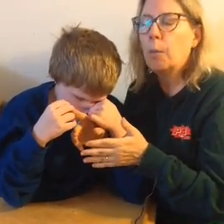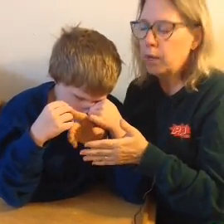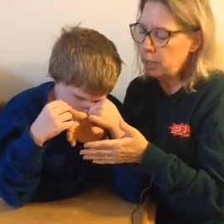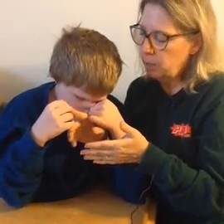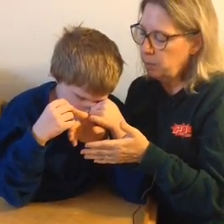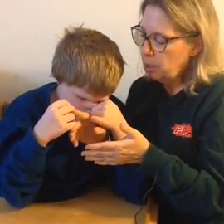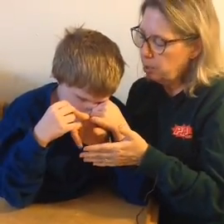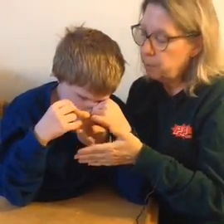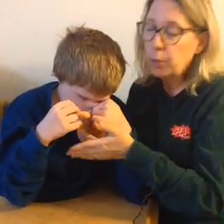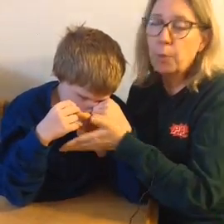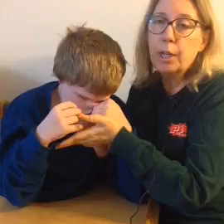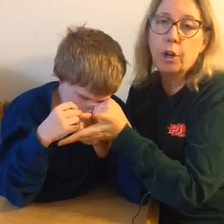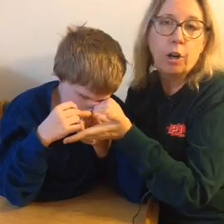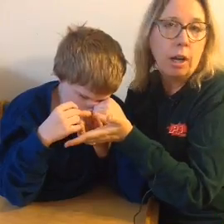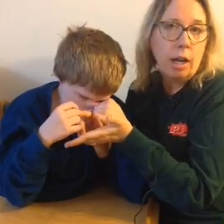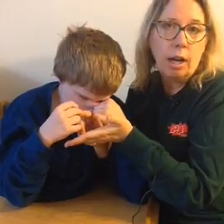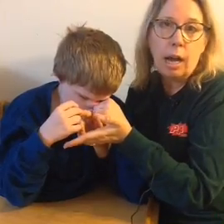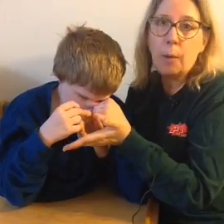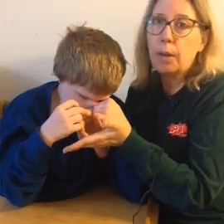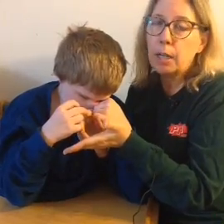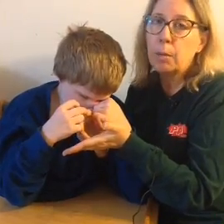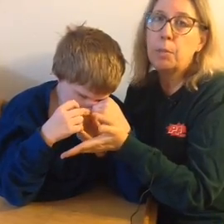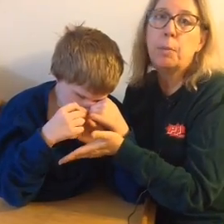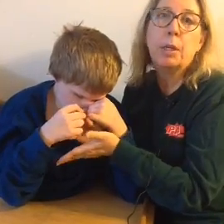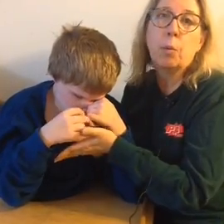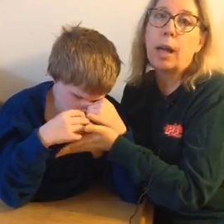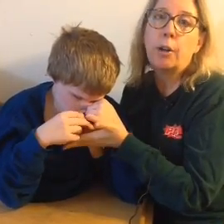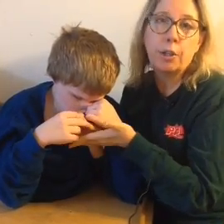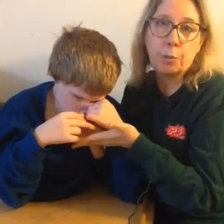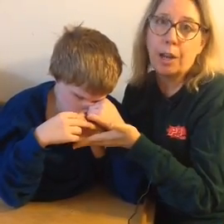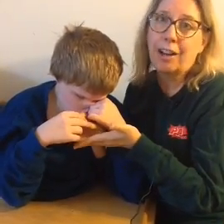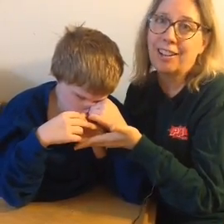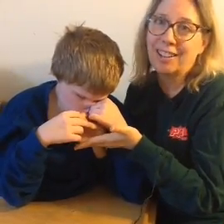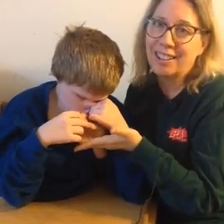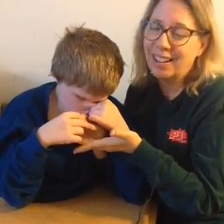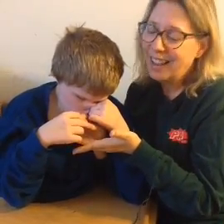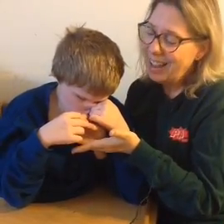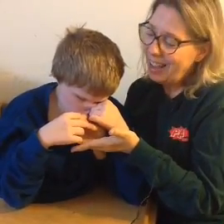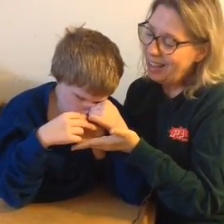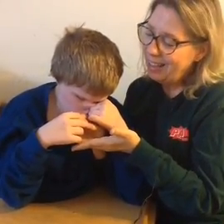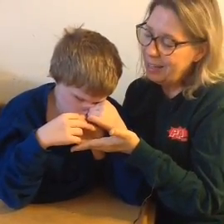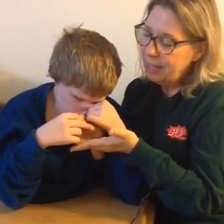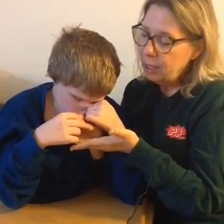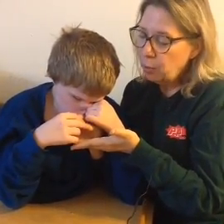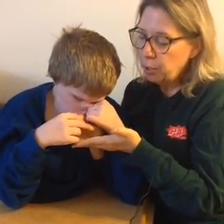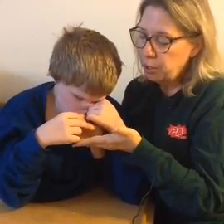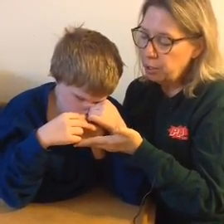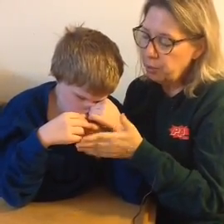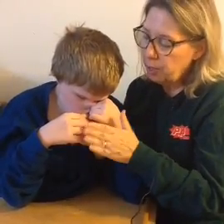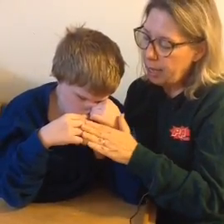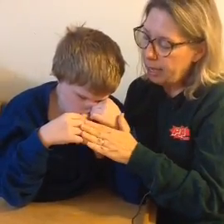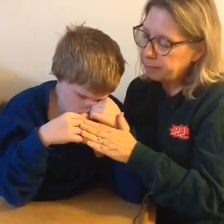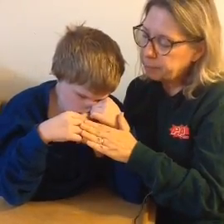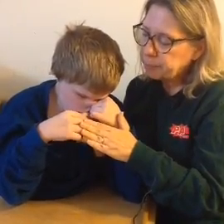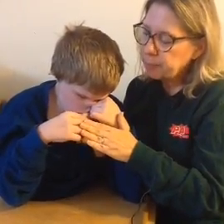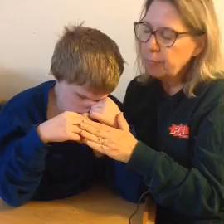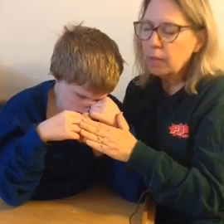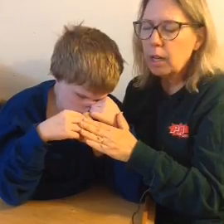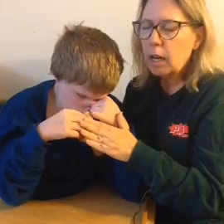want him to be a reader, I want him to be a writer as well. And in order to do that,